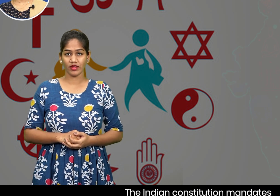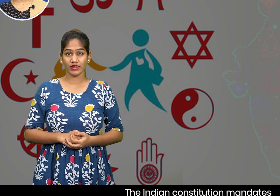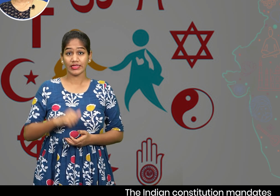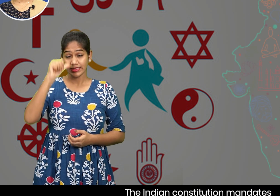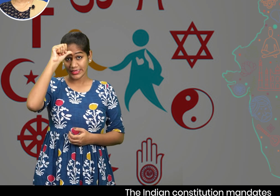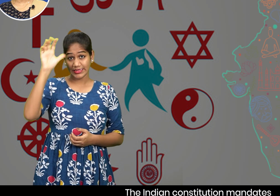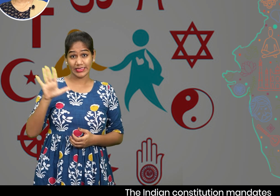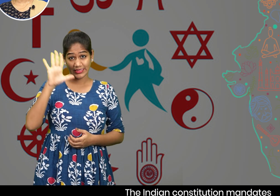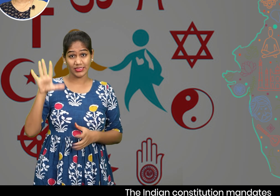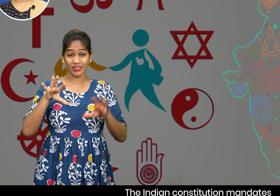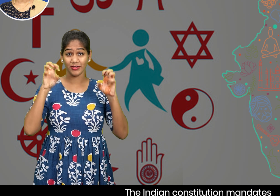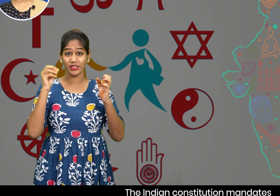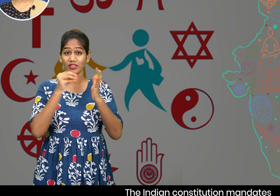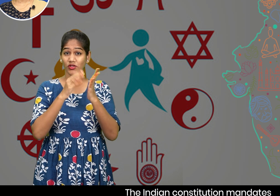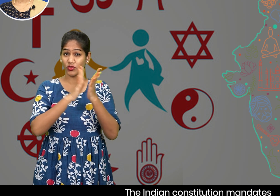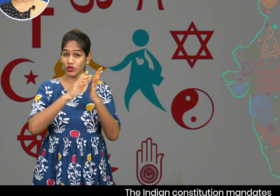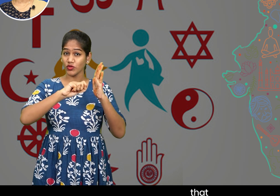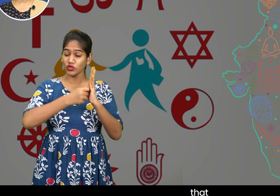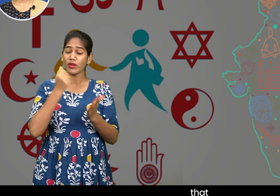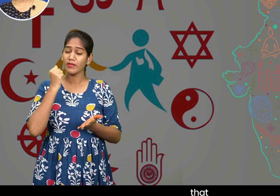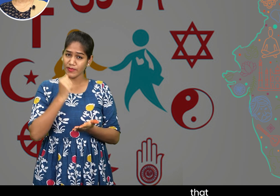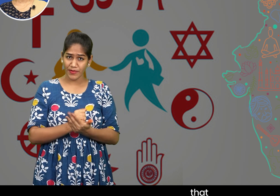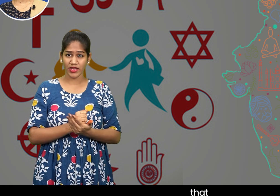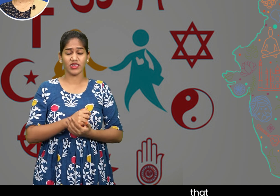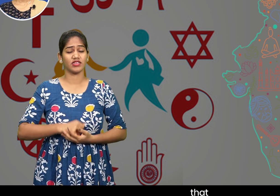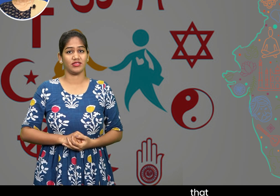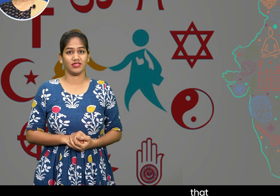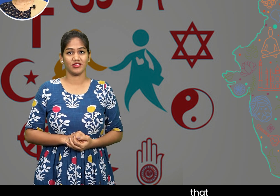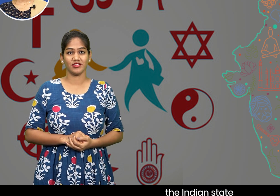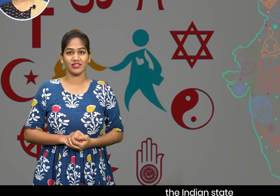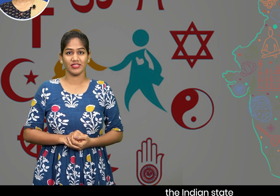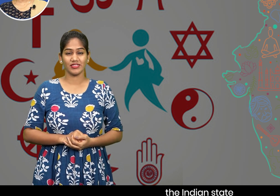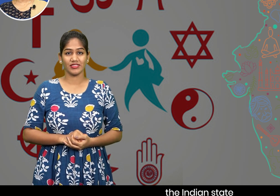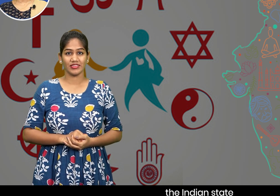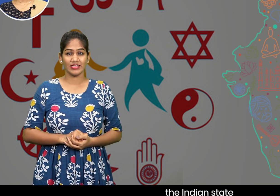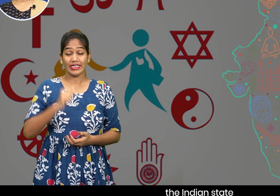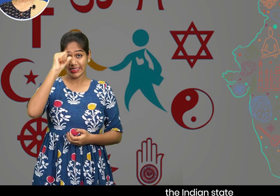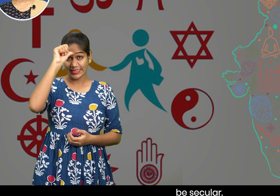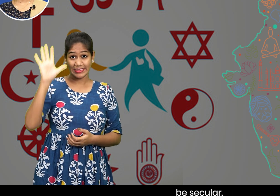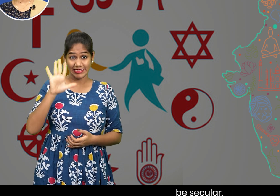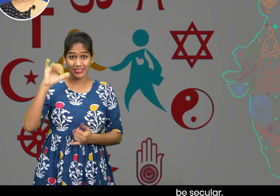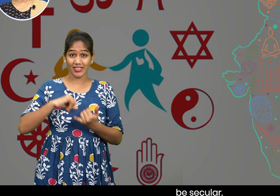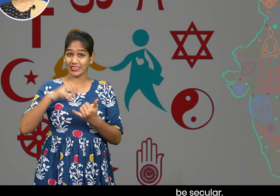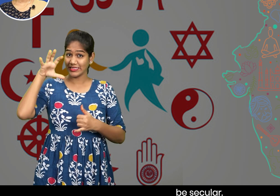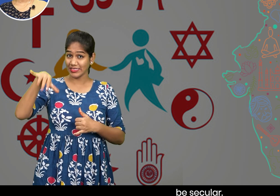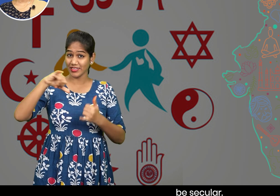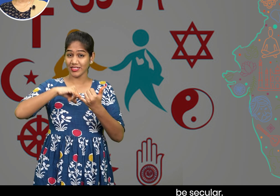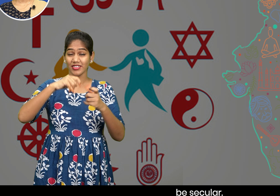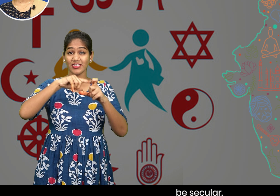The Indian Constitution mandates that the Indian state be